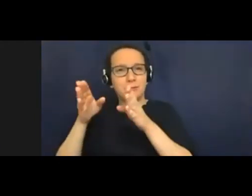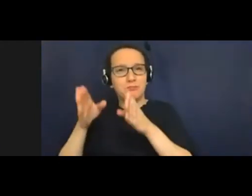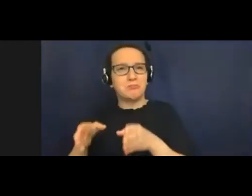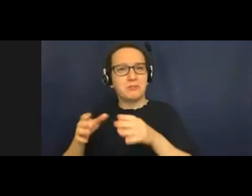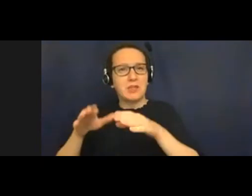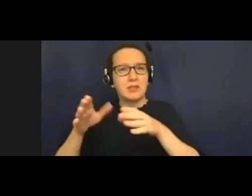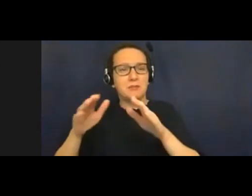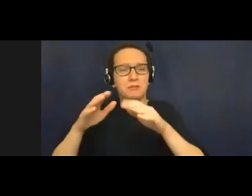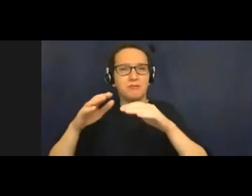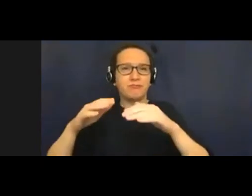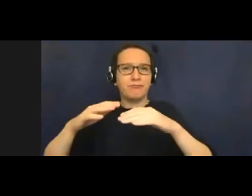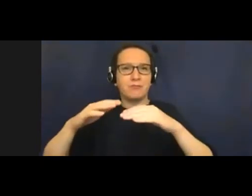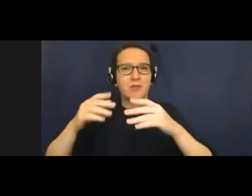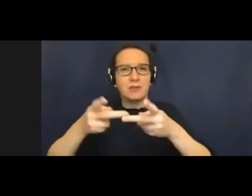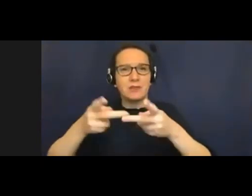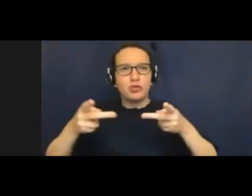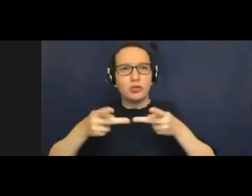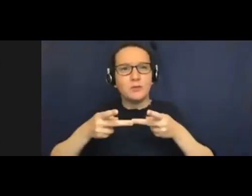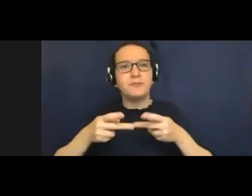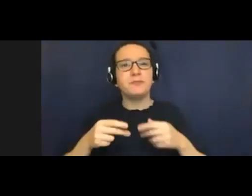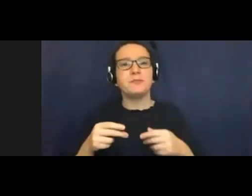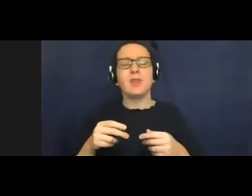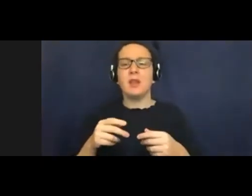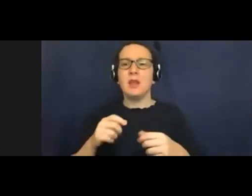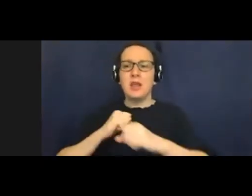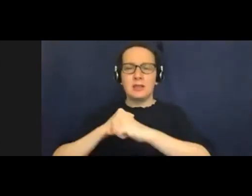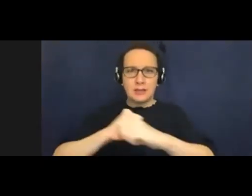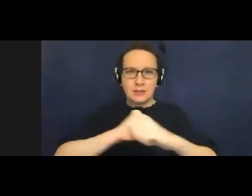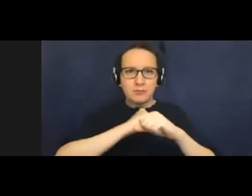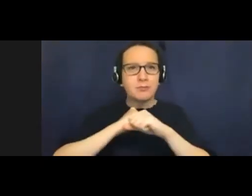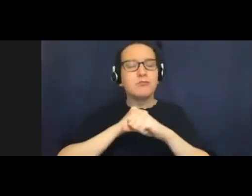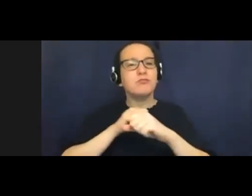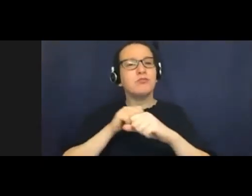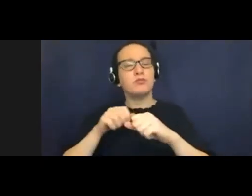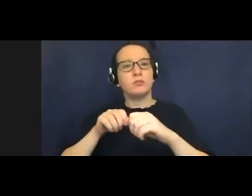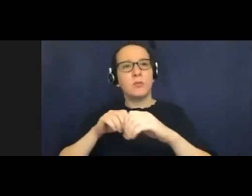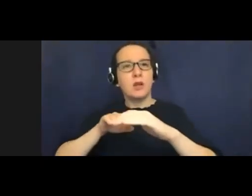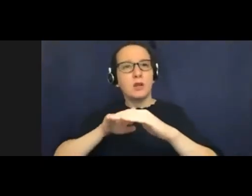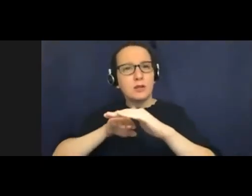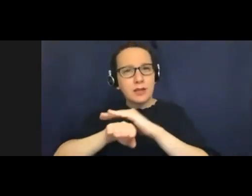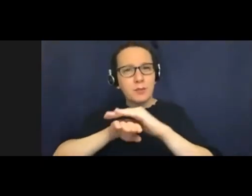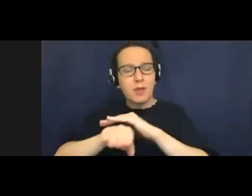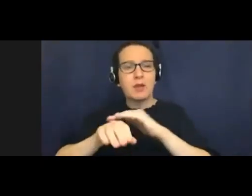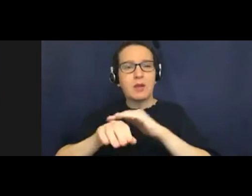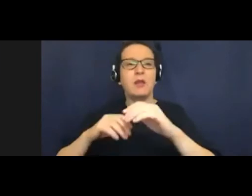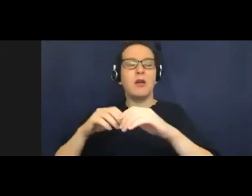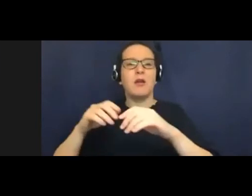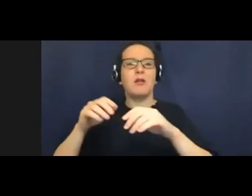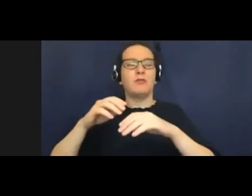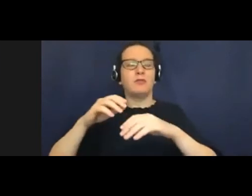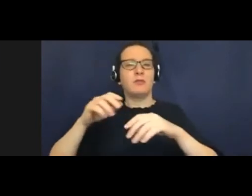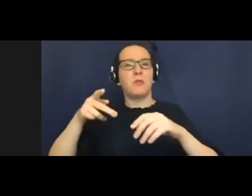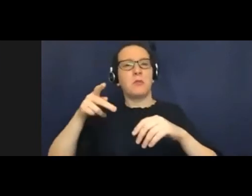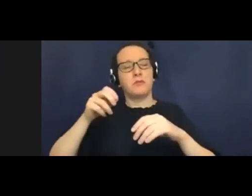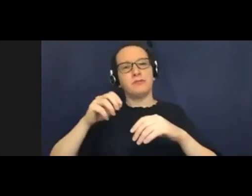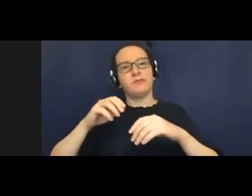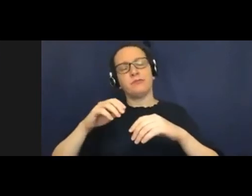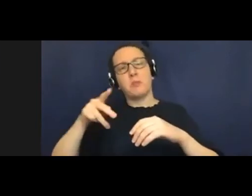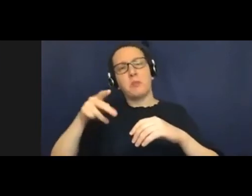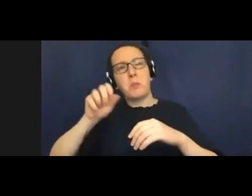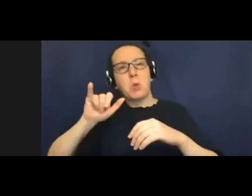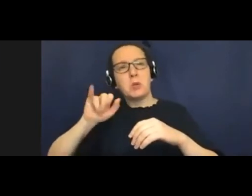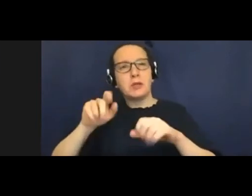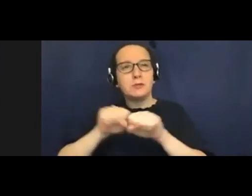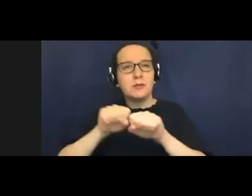to secure the accessibility of the polling station for voters with disabilities and with low